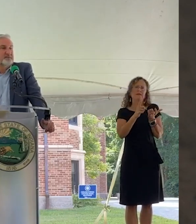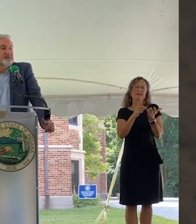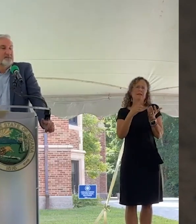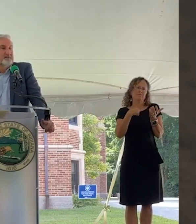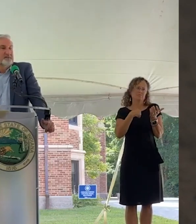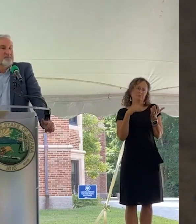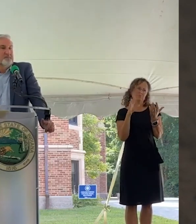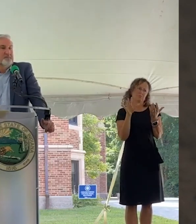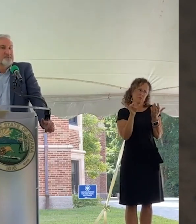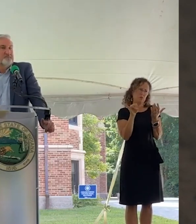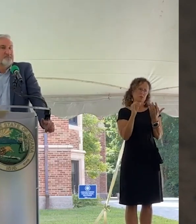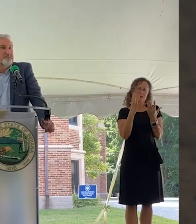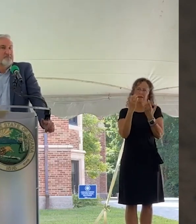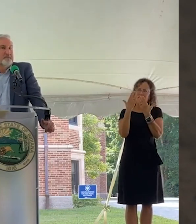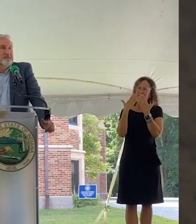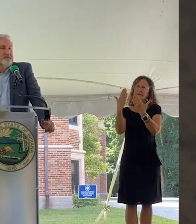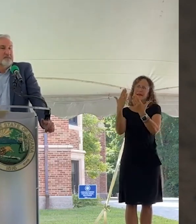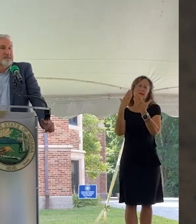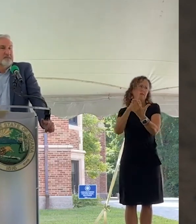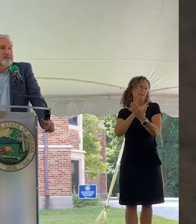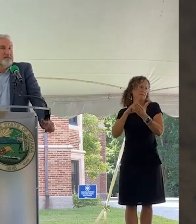legislature. Is